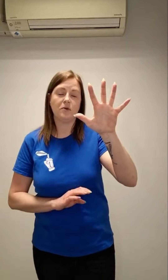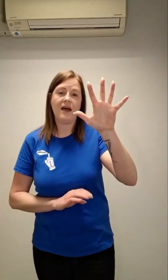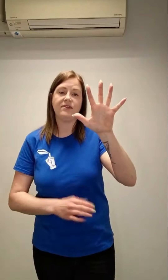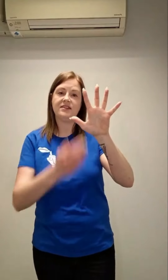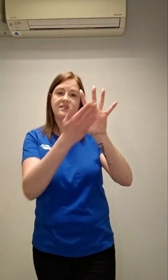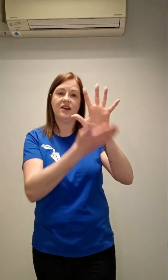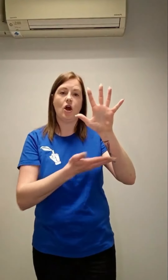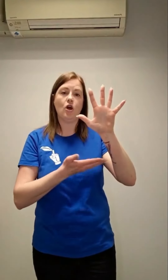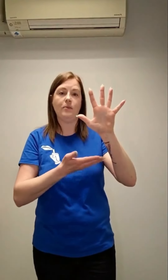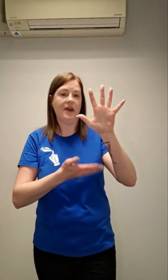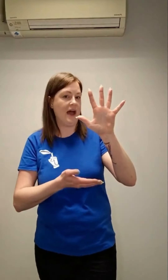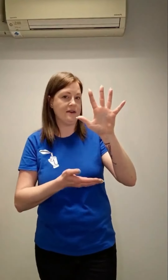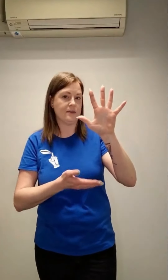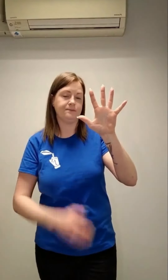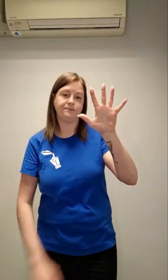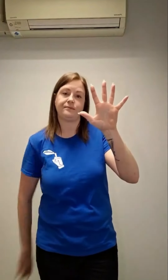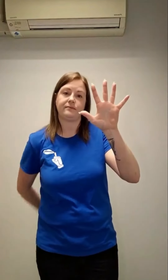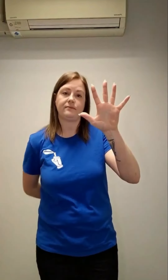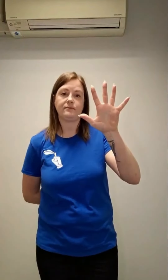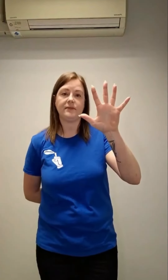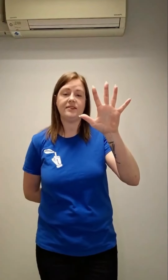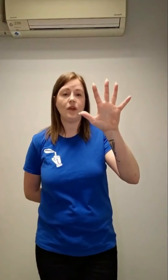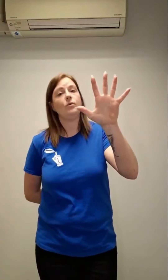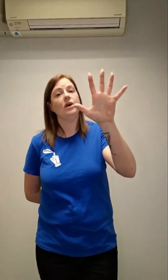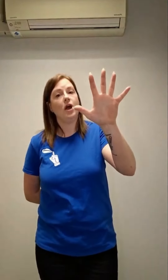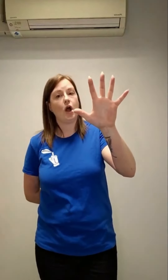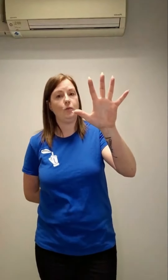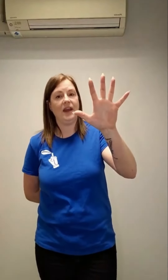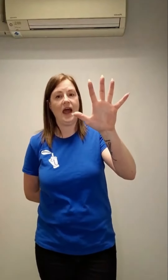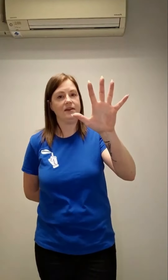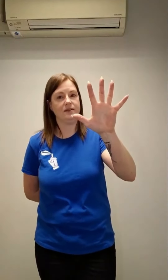and this is then an open hand. So, open hand.